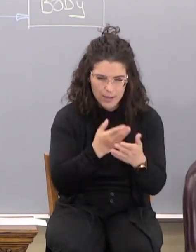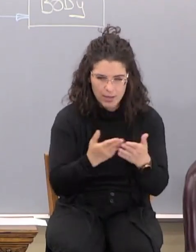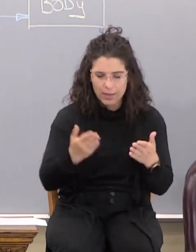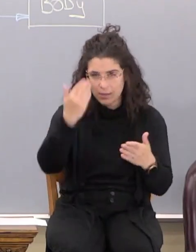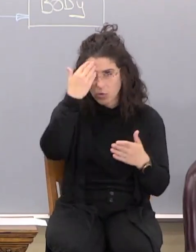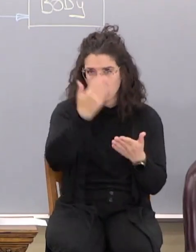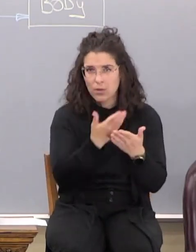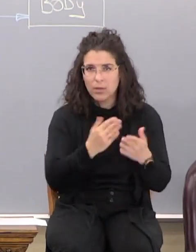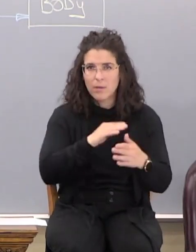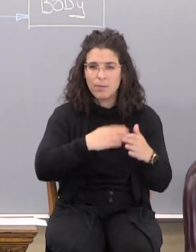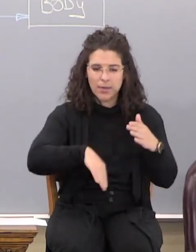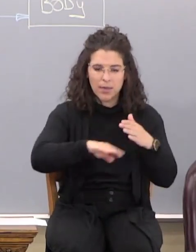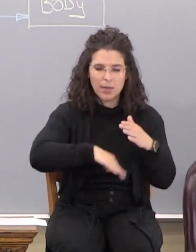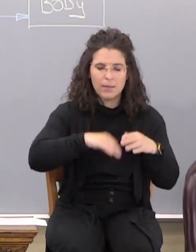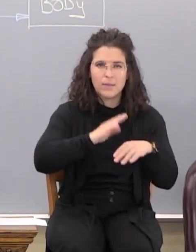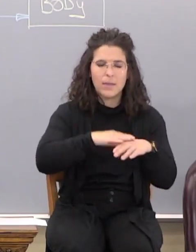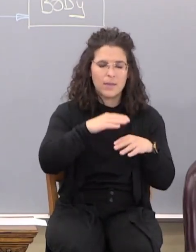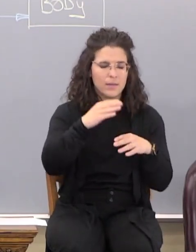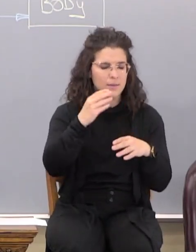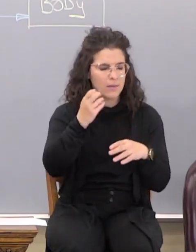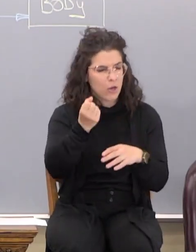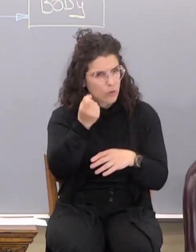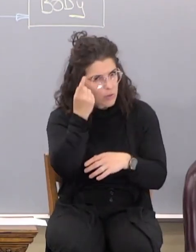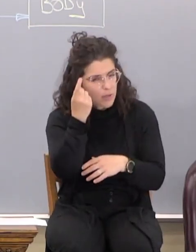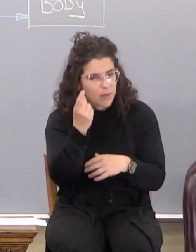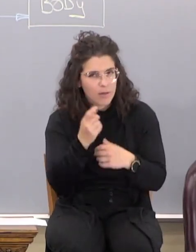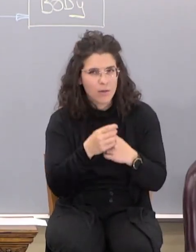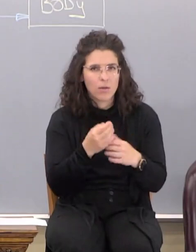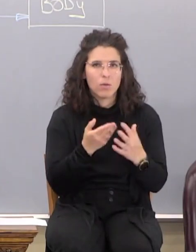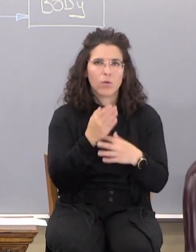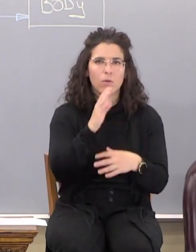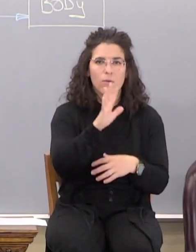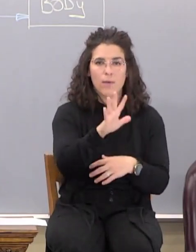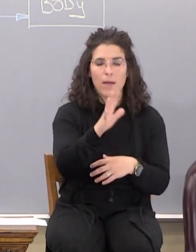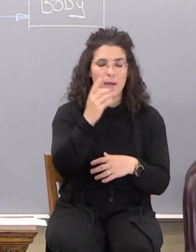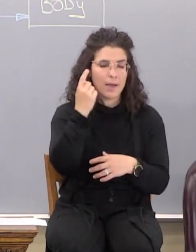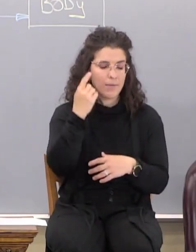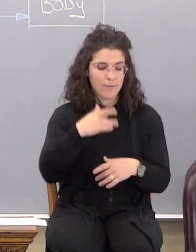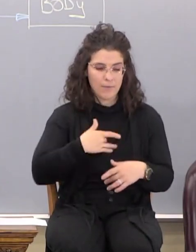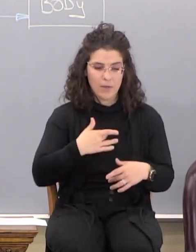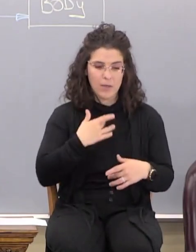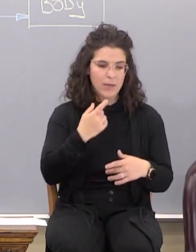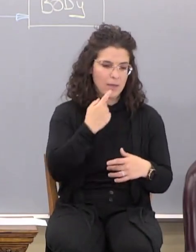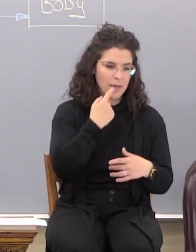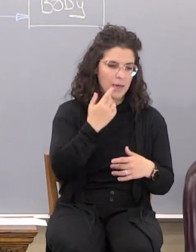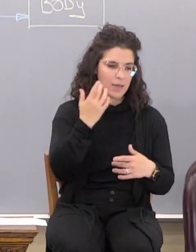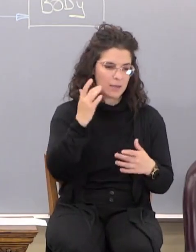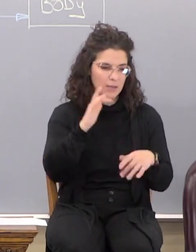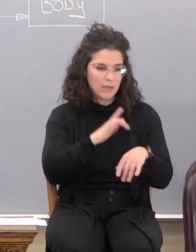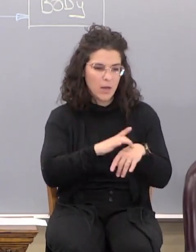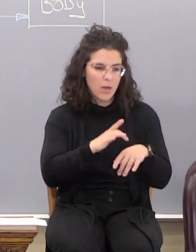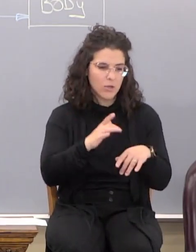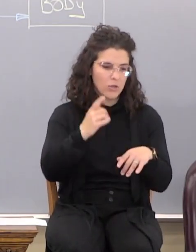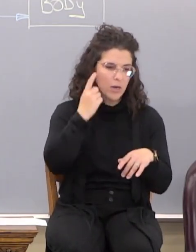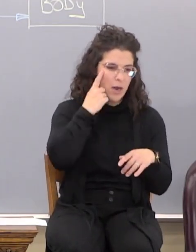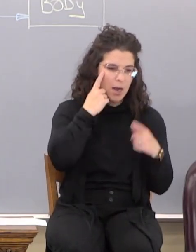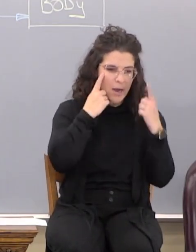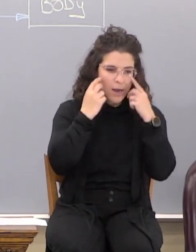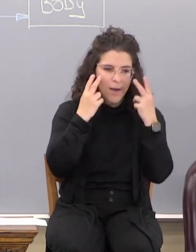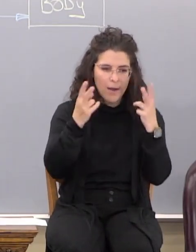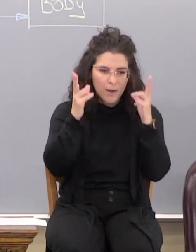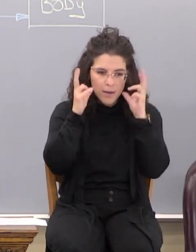things based upon its ability to perceive through your five senses and the reasoning that you have, the thought process that comes from